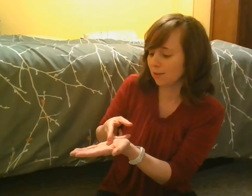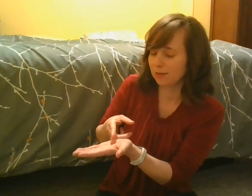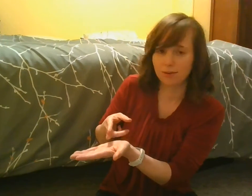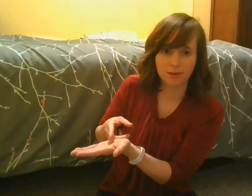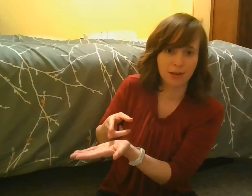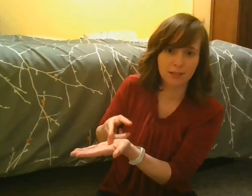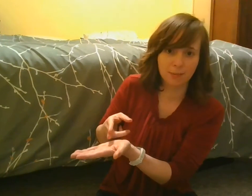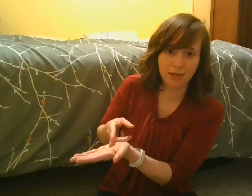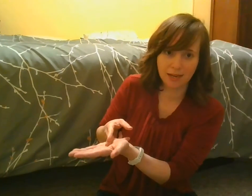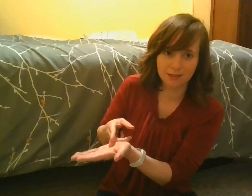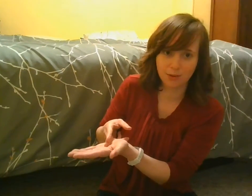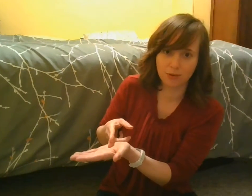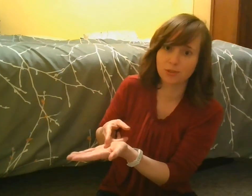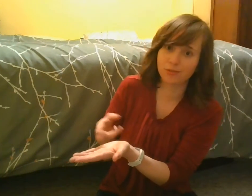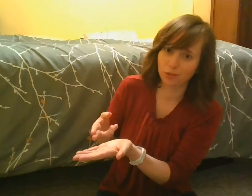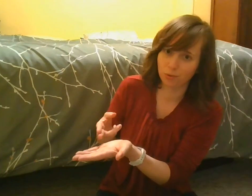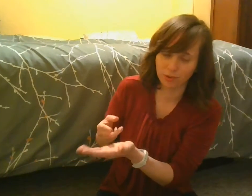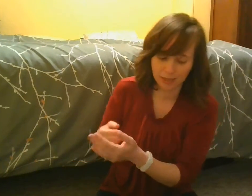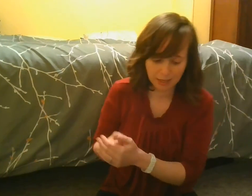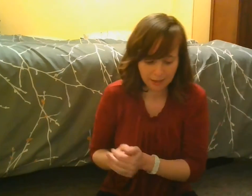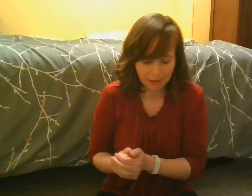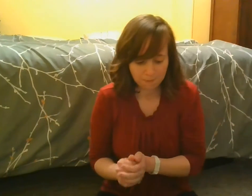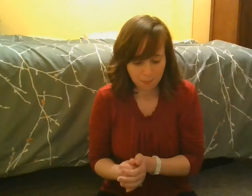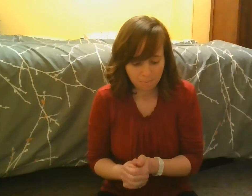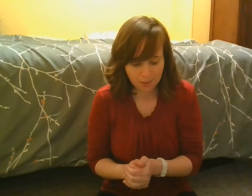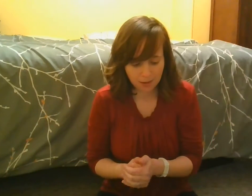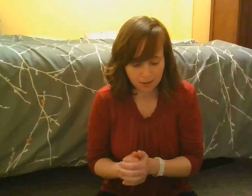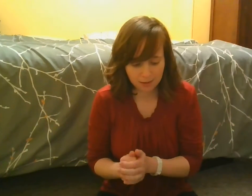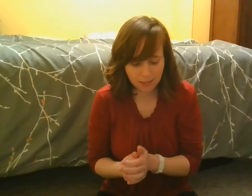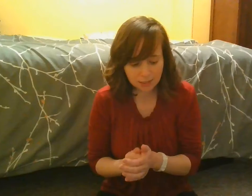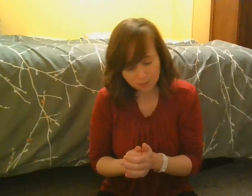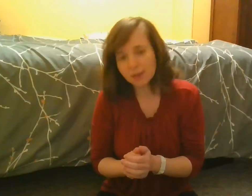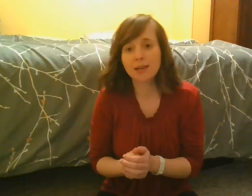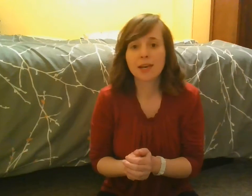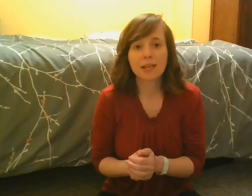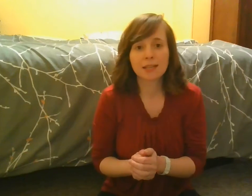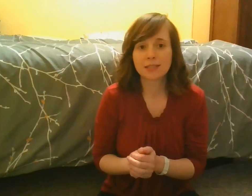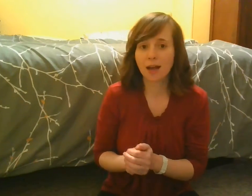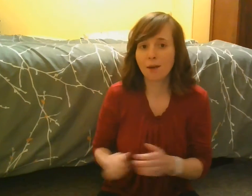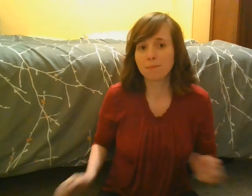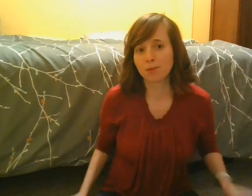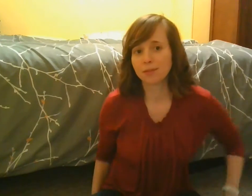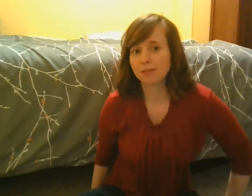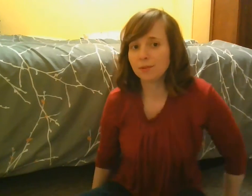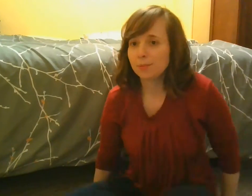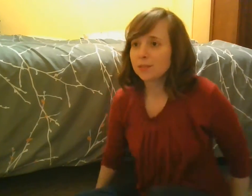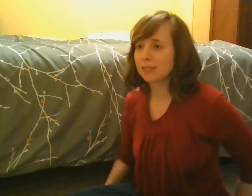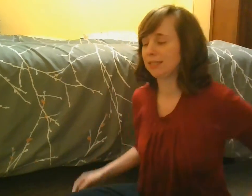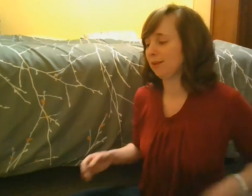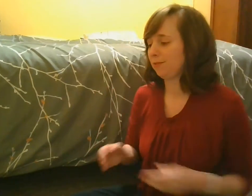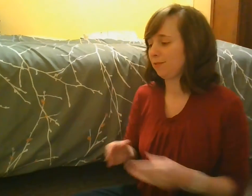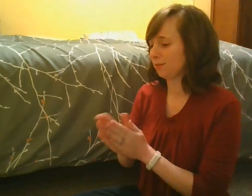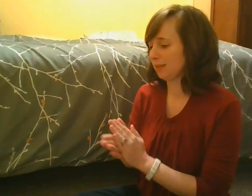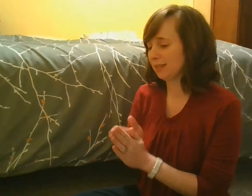on your non-dominant hand down here, so truth. Next one is humble. I'm going to put to the side for this one because this is